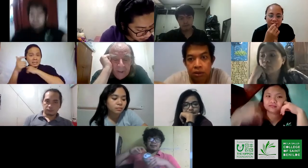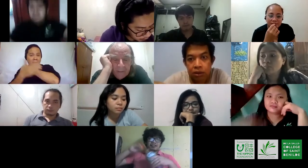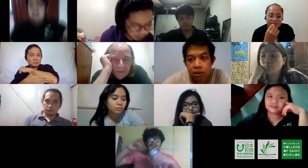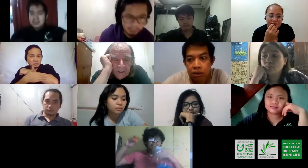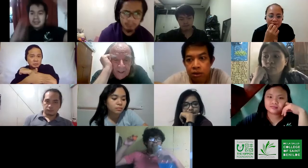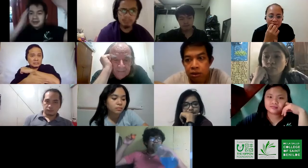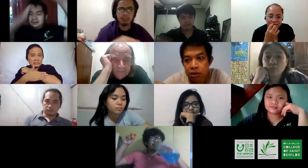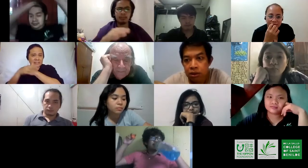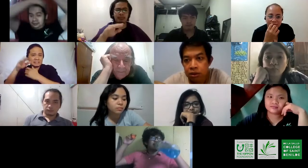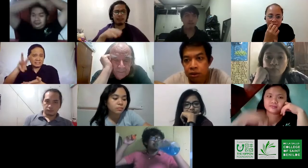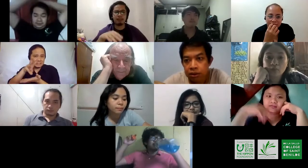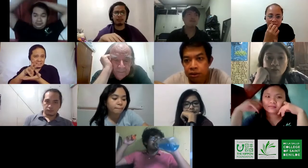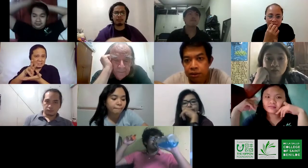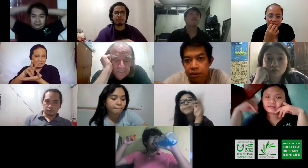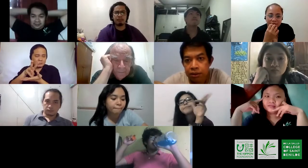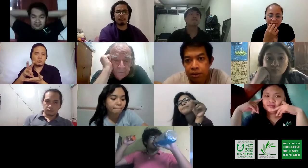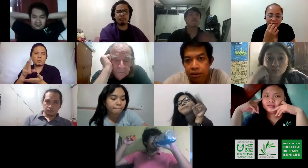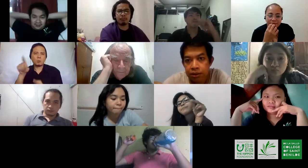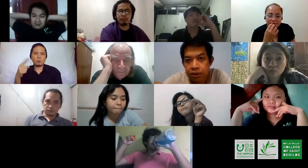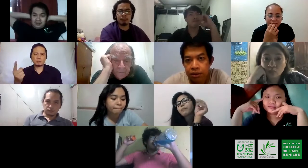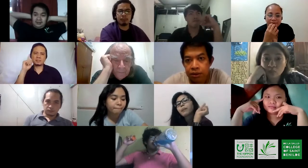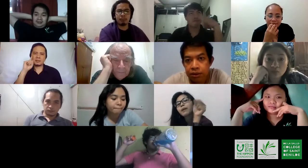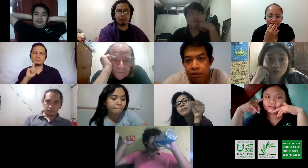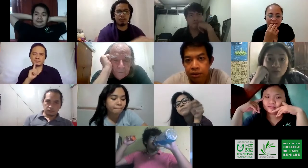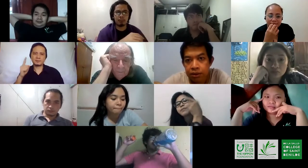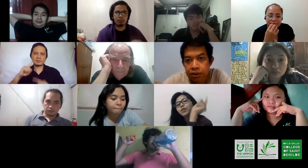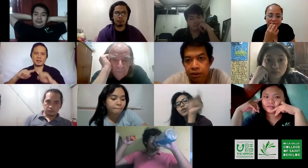deaf people sign.